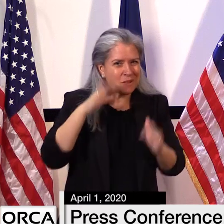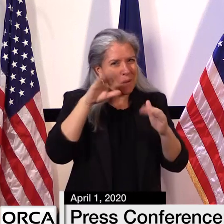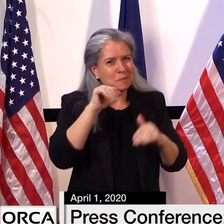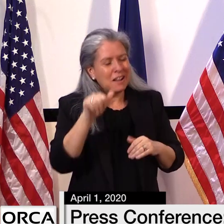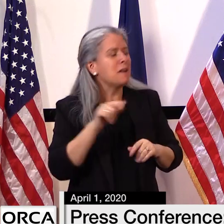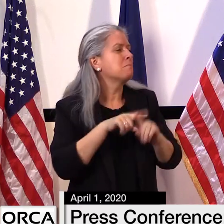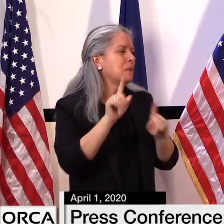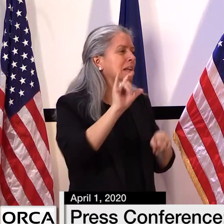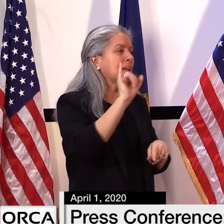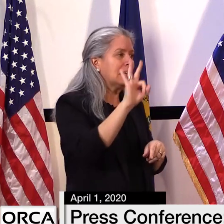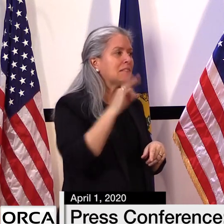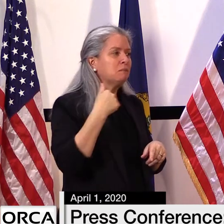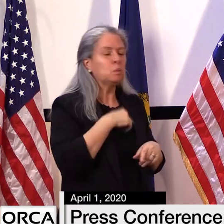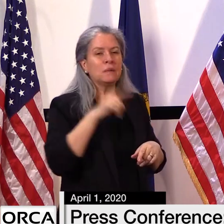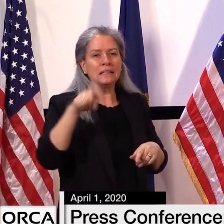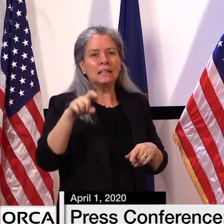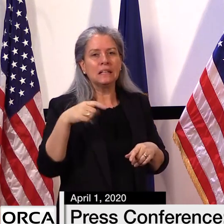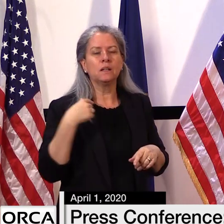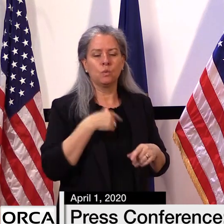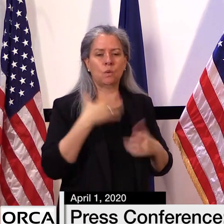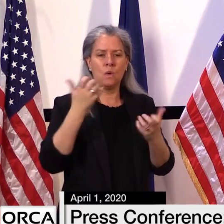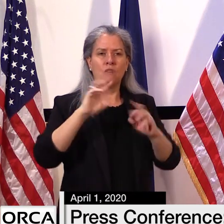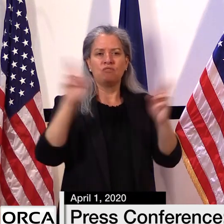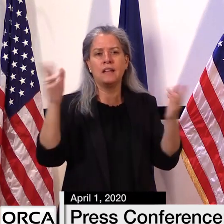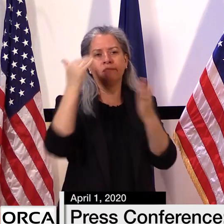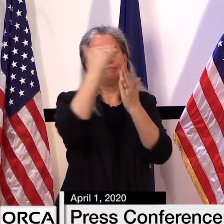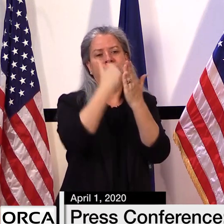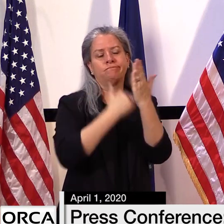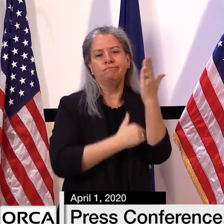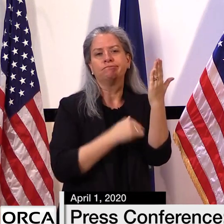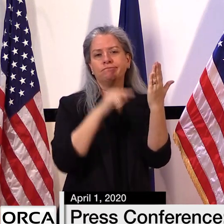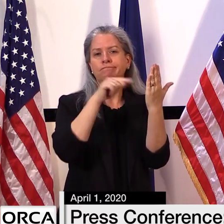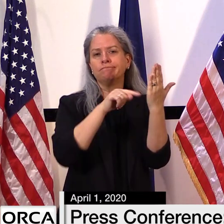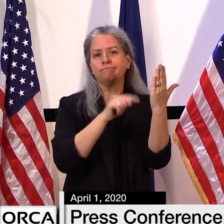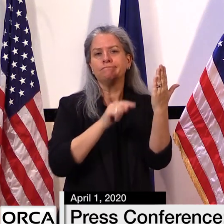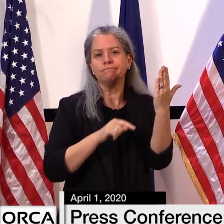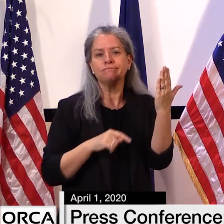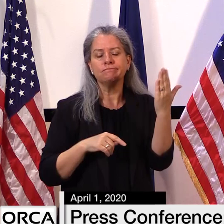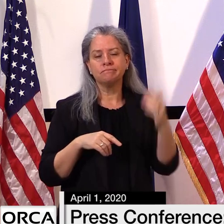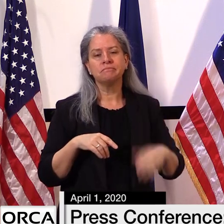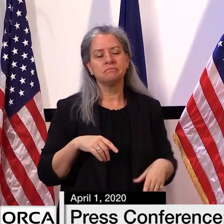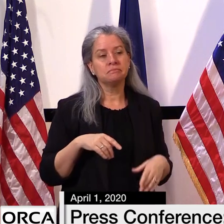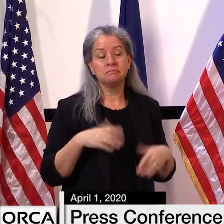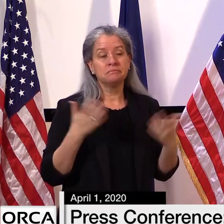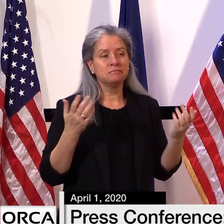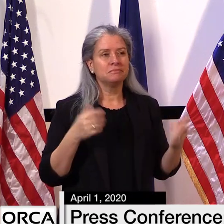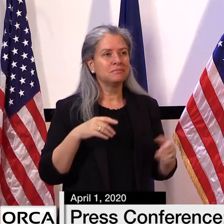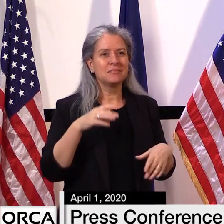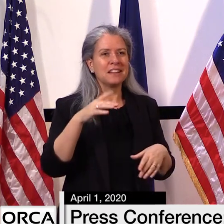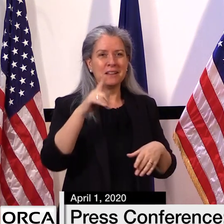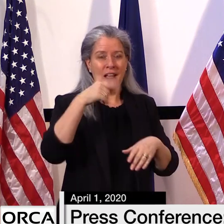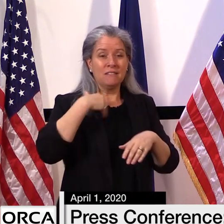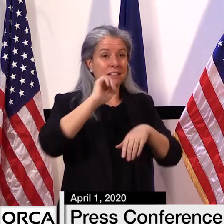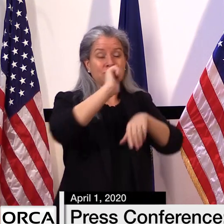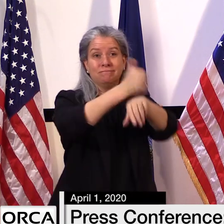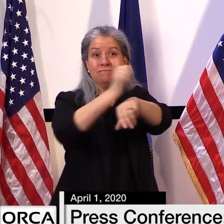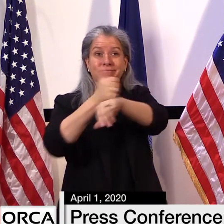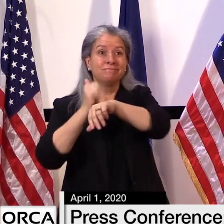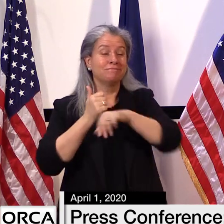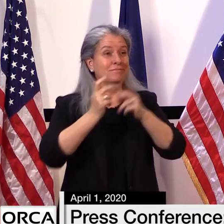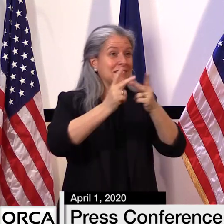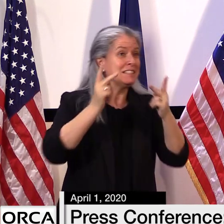that line, we want to be prepared, and that's why we're setting up surge sites and so forth. But we need, you can have all the surge sites you want, all the